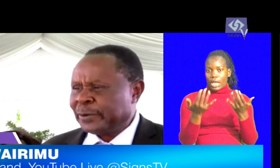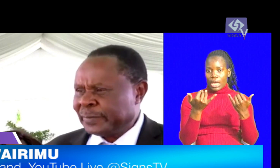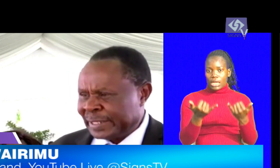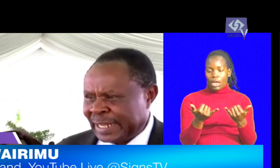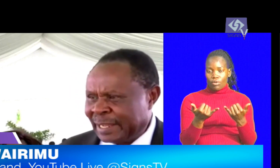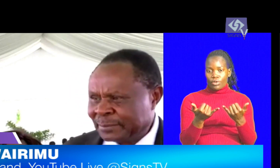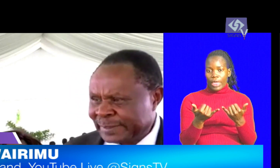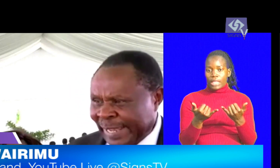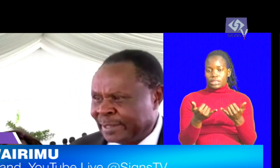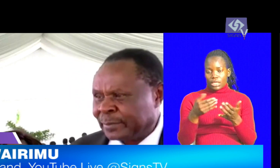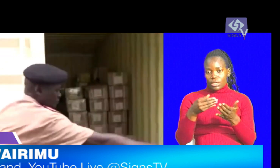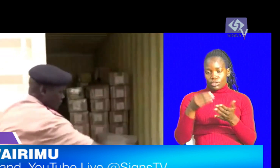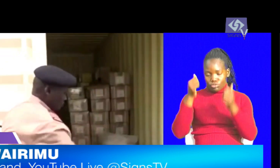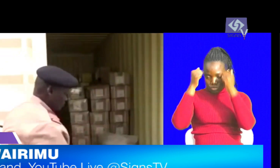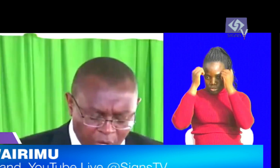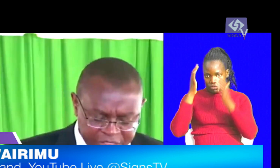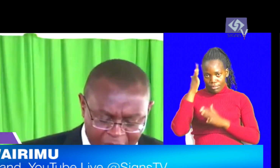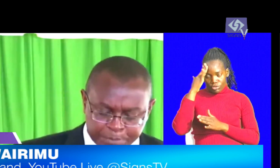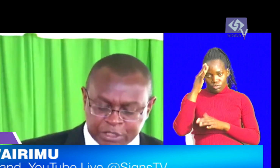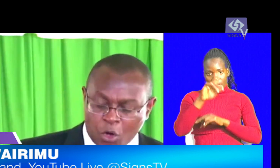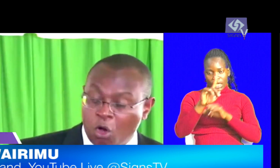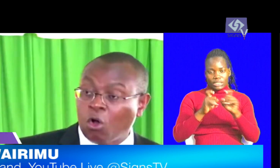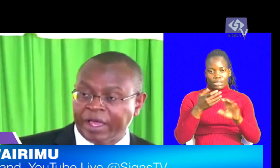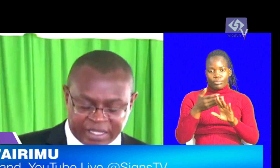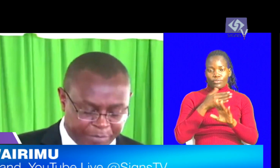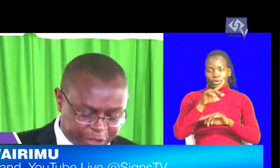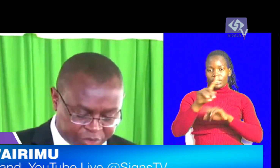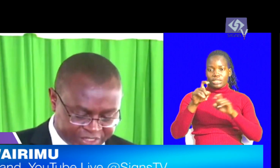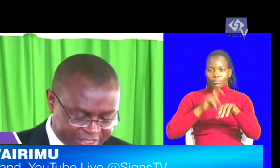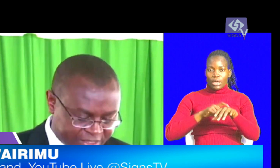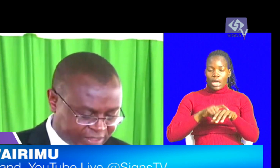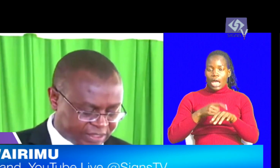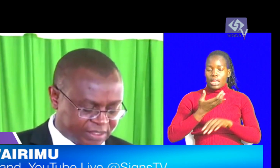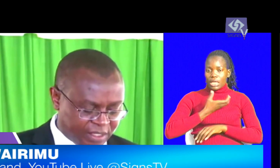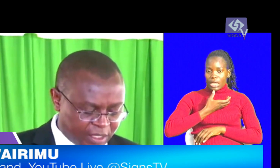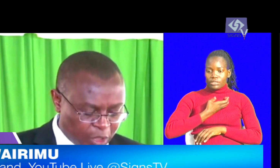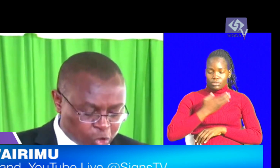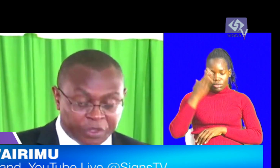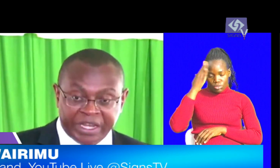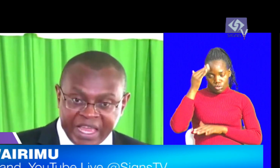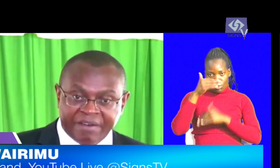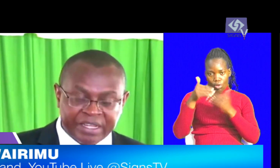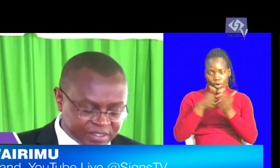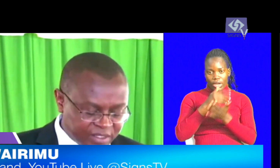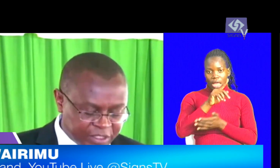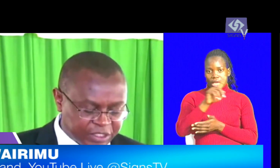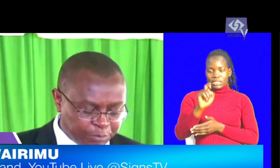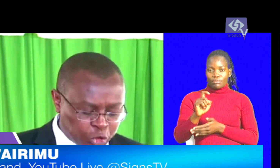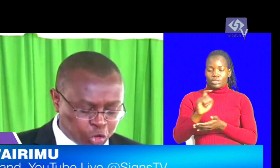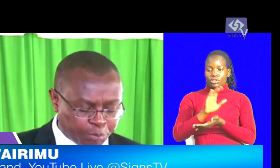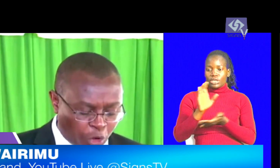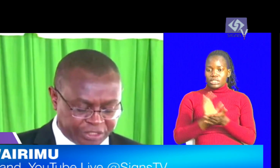before the exam time. The council has mapped all examination centers to the nearest distribution